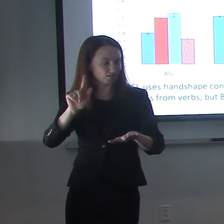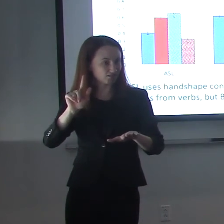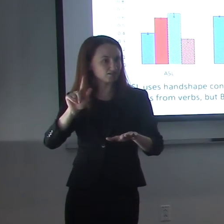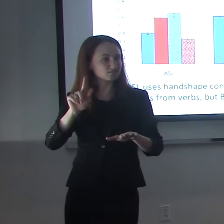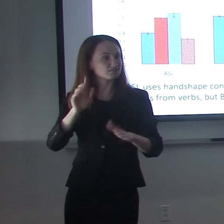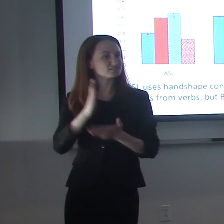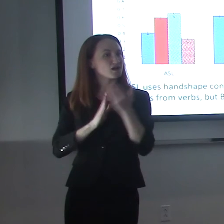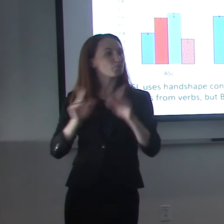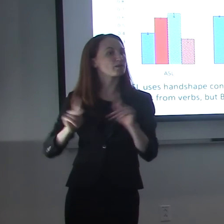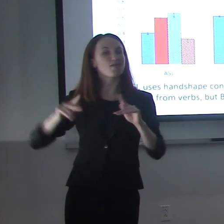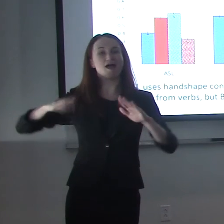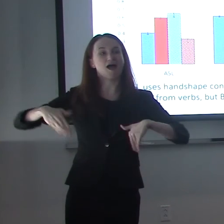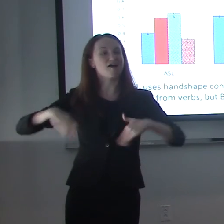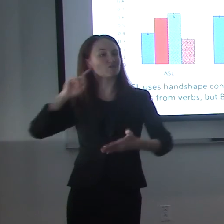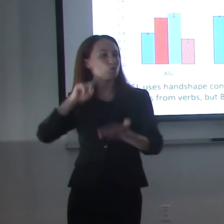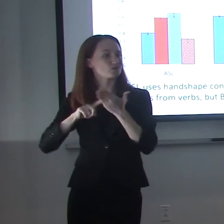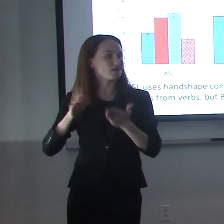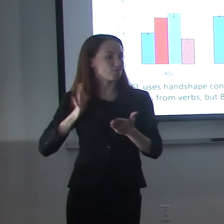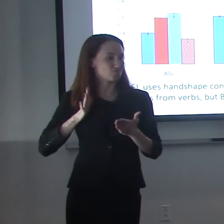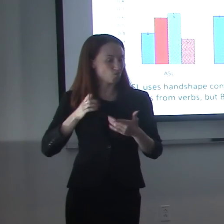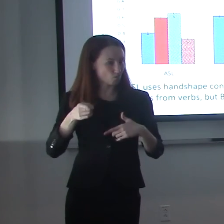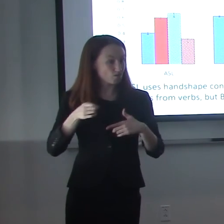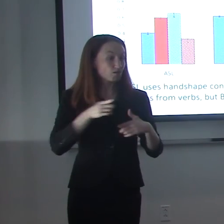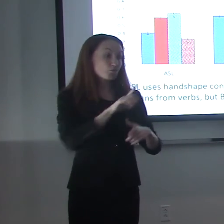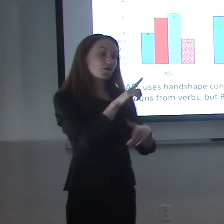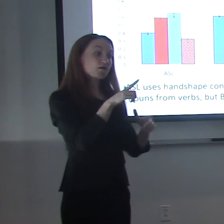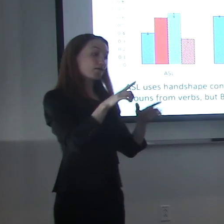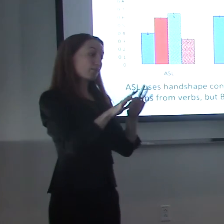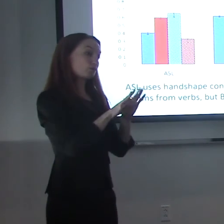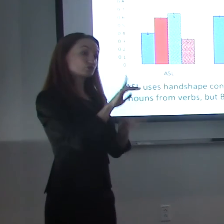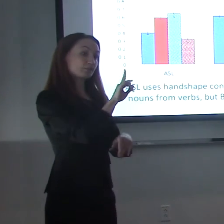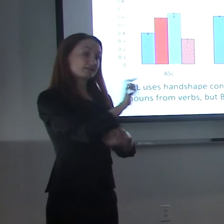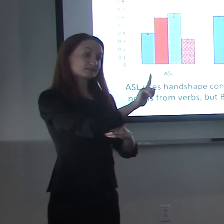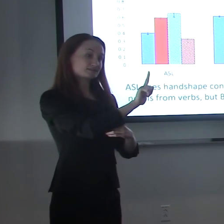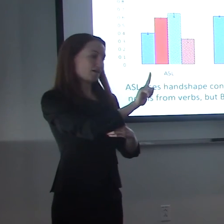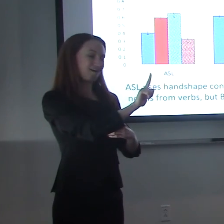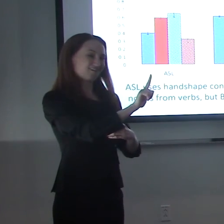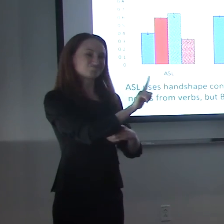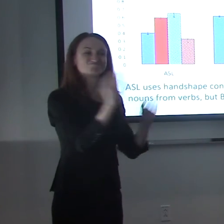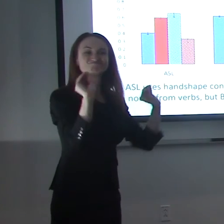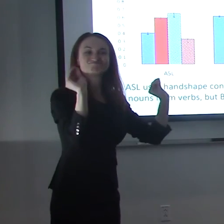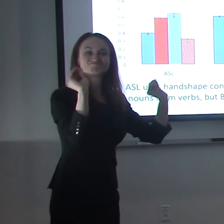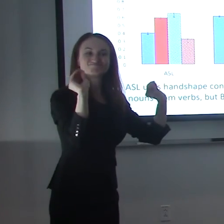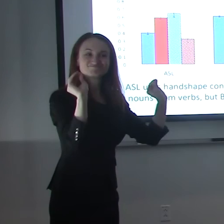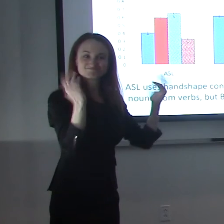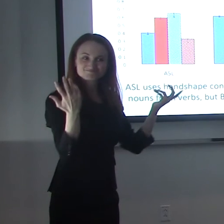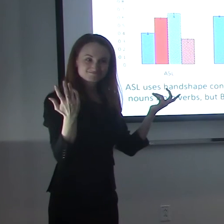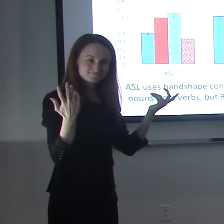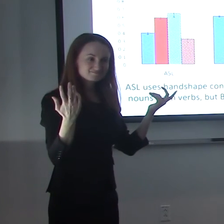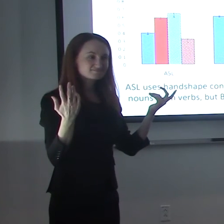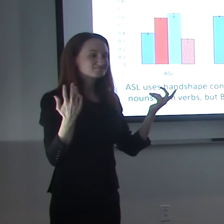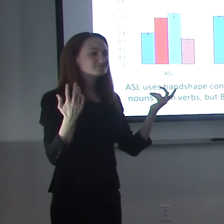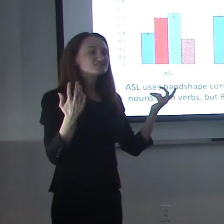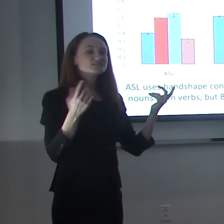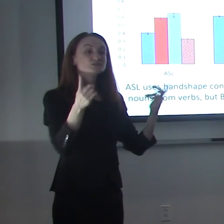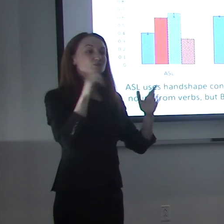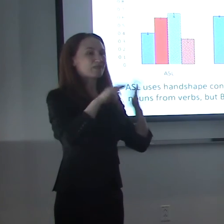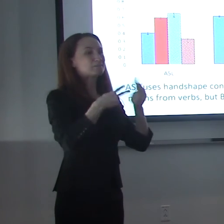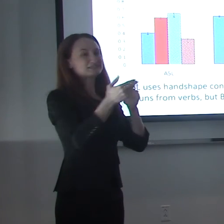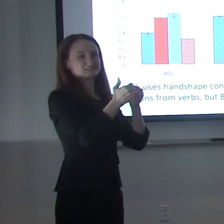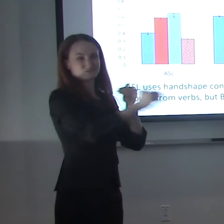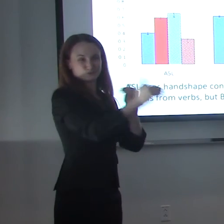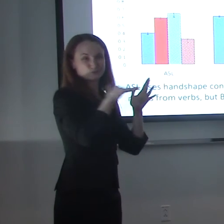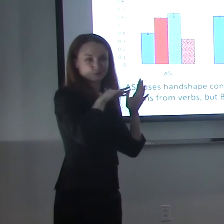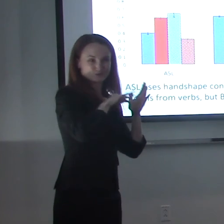and people haven't observed before. But in a language like BSL, you don't. So future work is going to